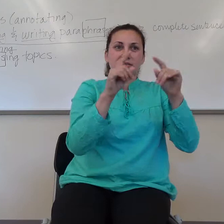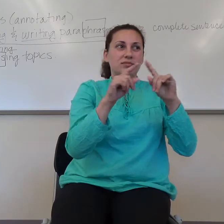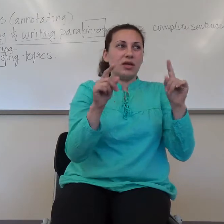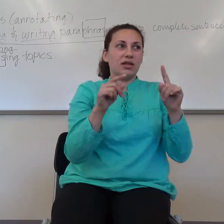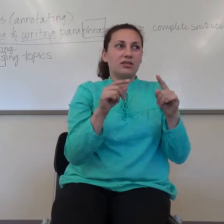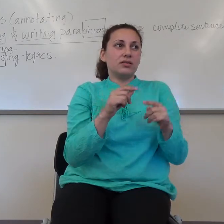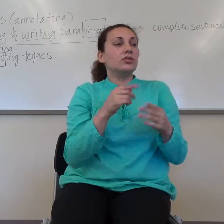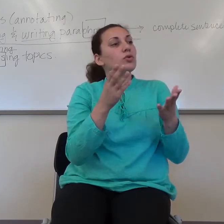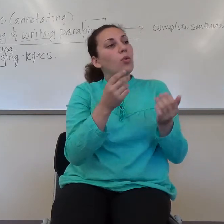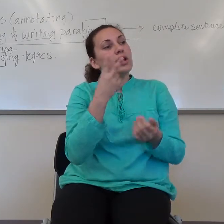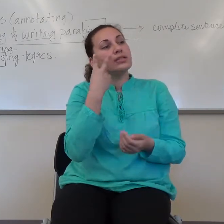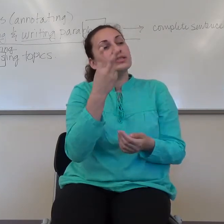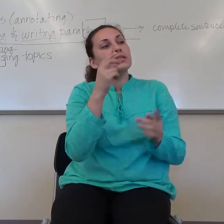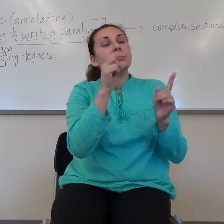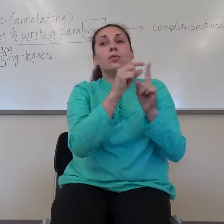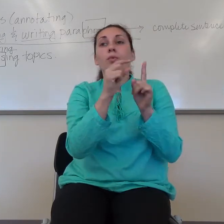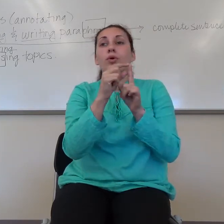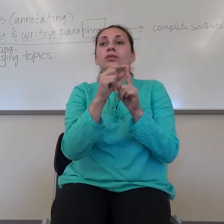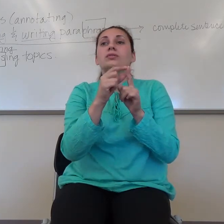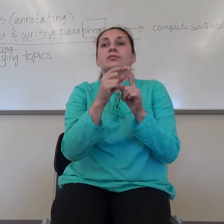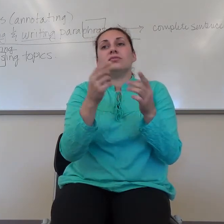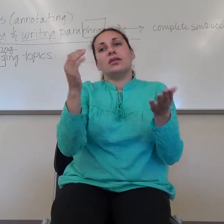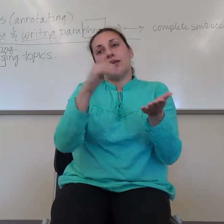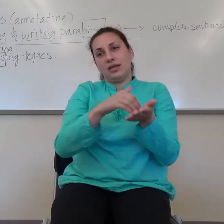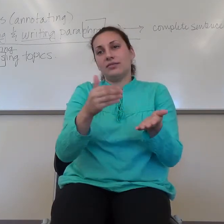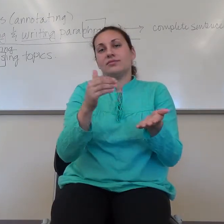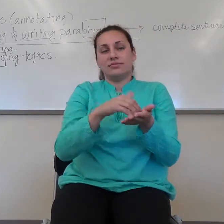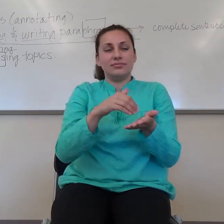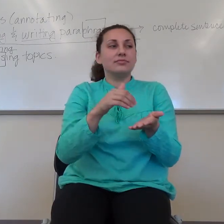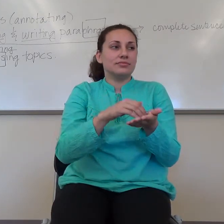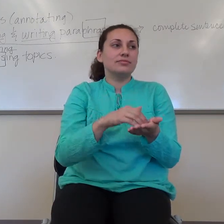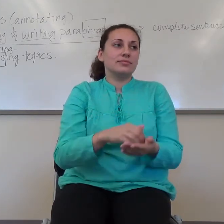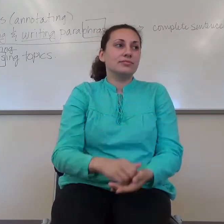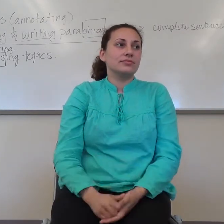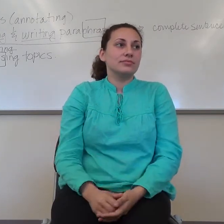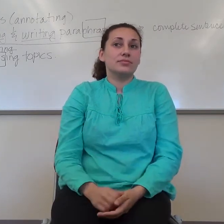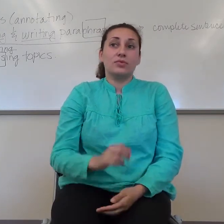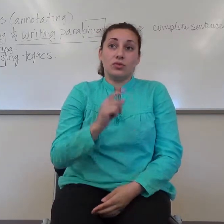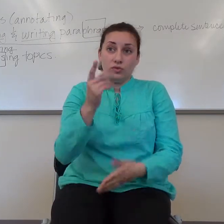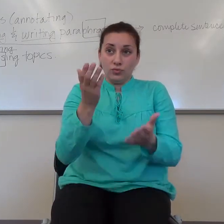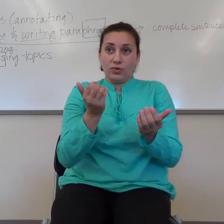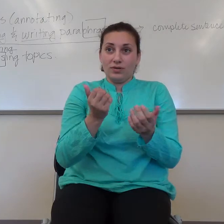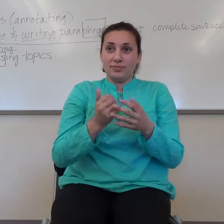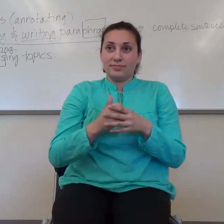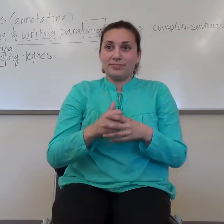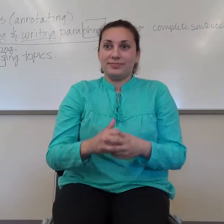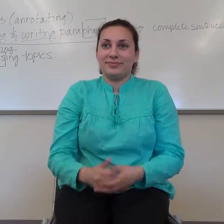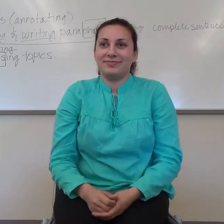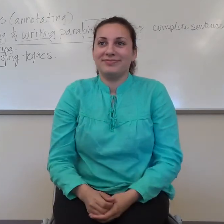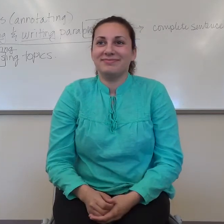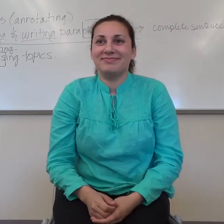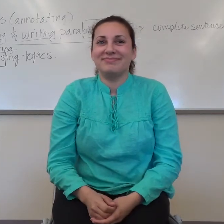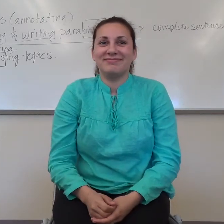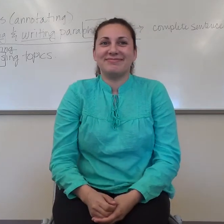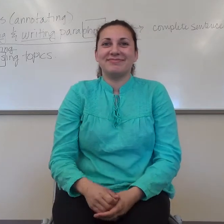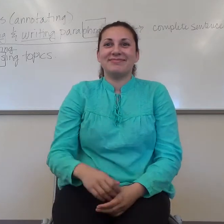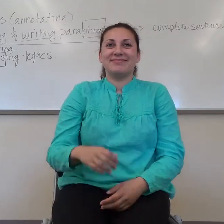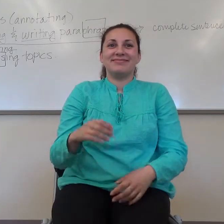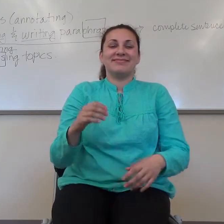or referred to most often. If you want to do this, you don't have to. But this is kind of a